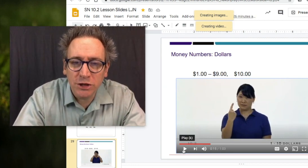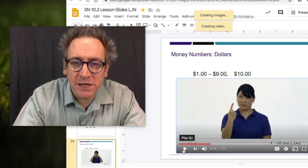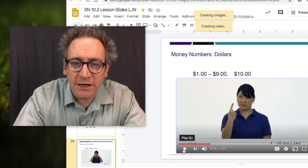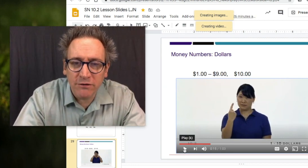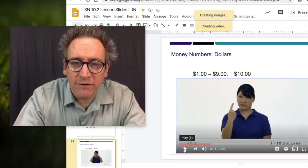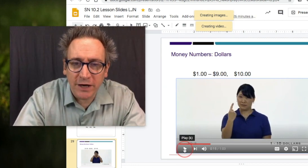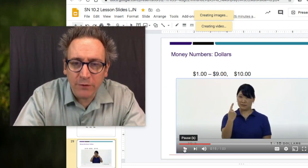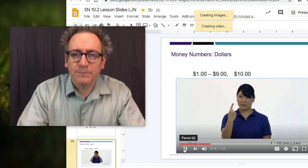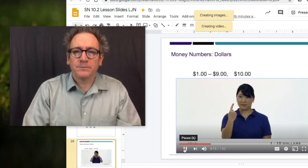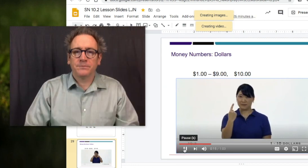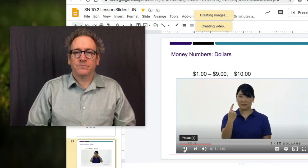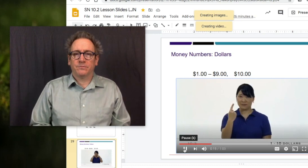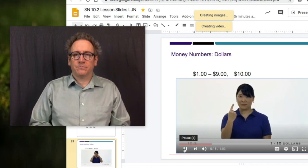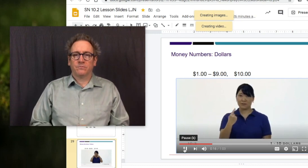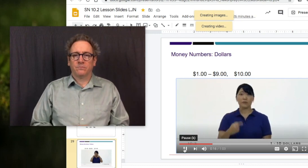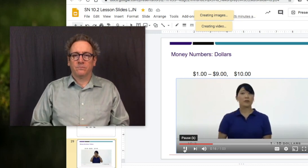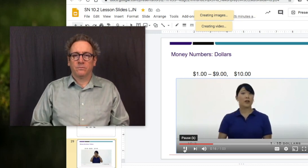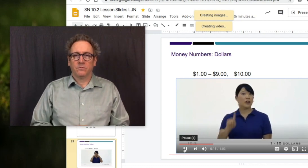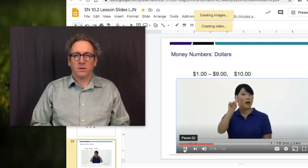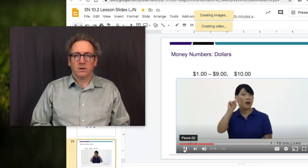So she goes on in her video,